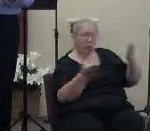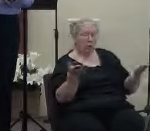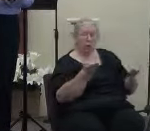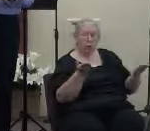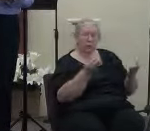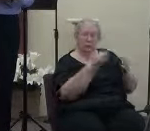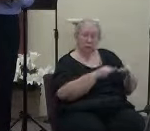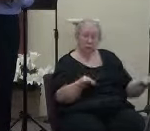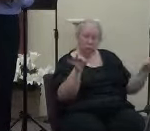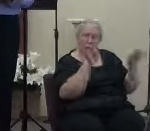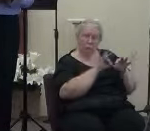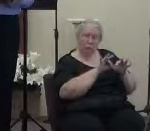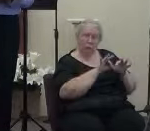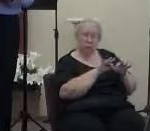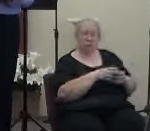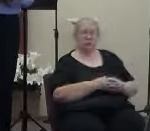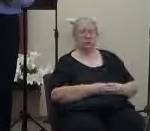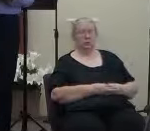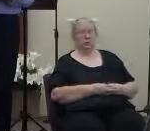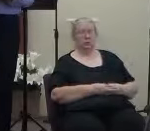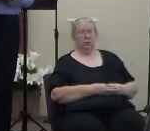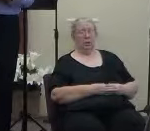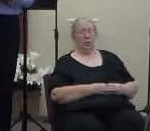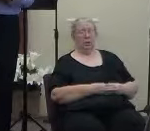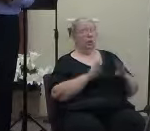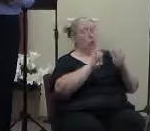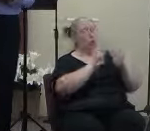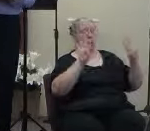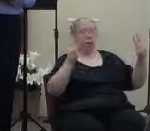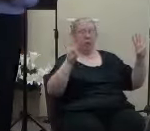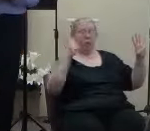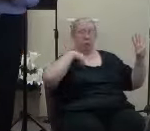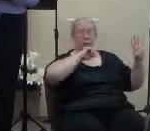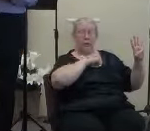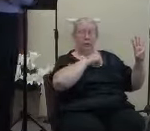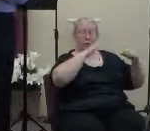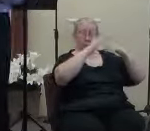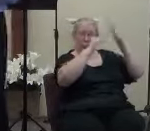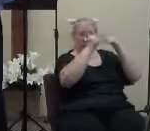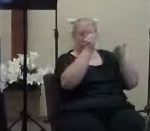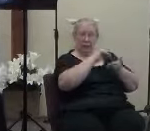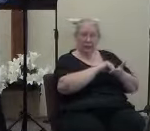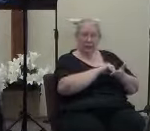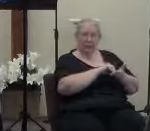be a repairer of broken walls, a restorer of streets with dwellings.